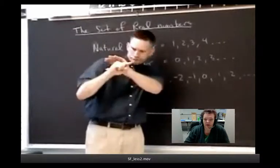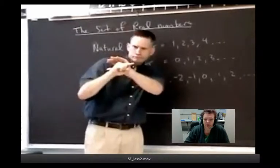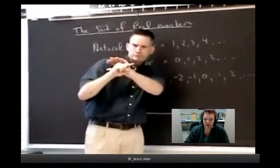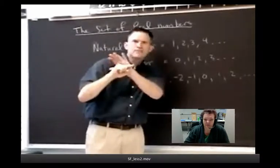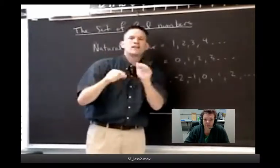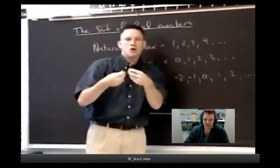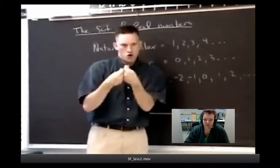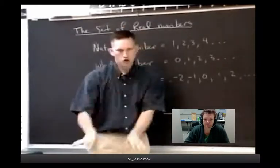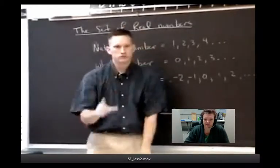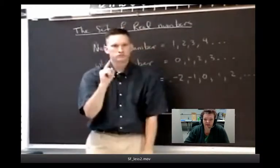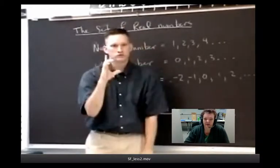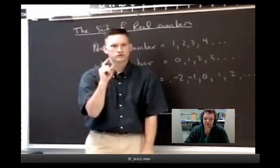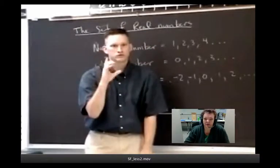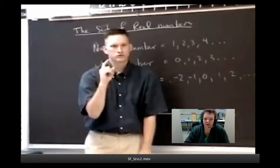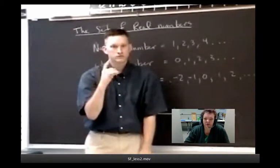and they've lost $100.